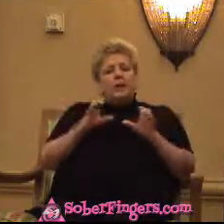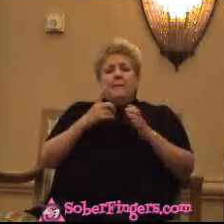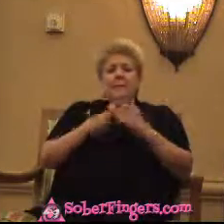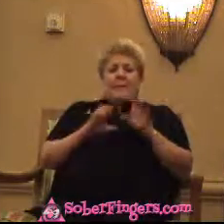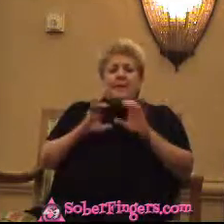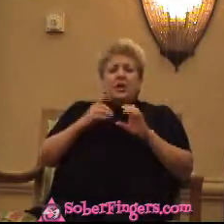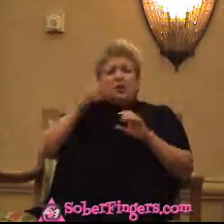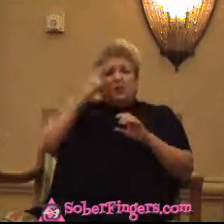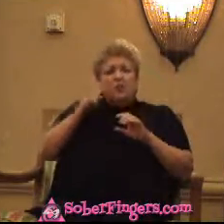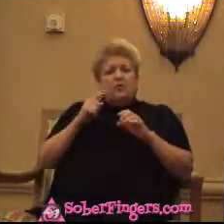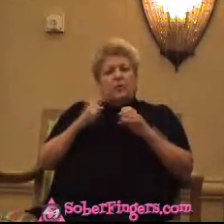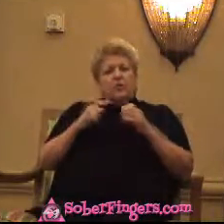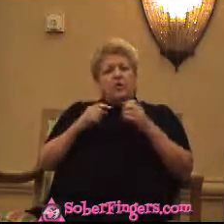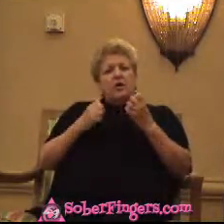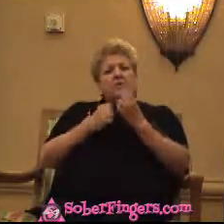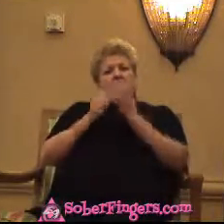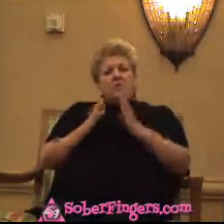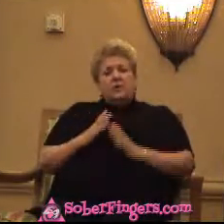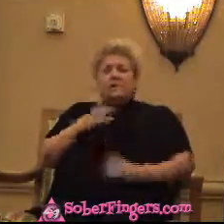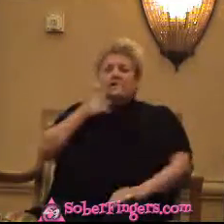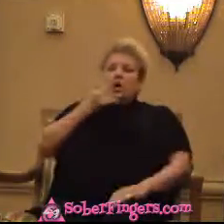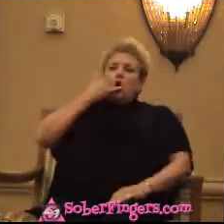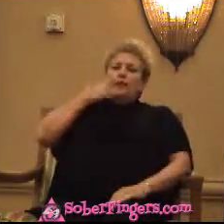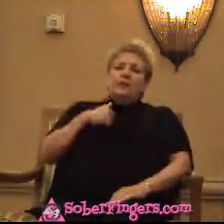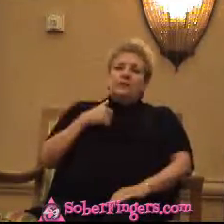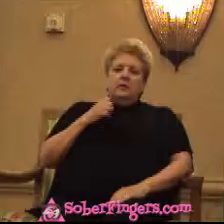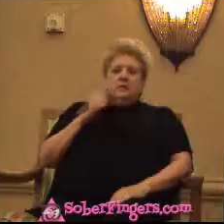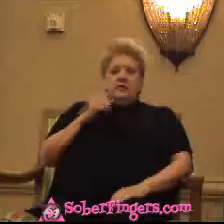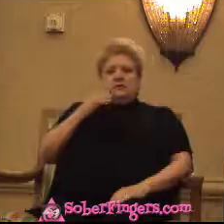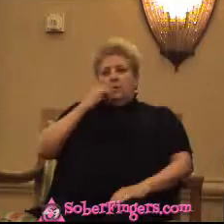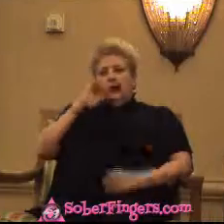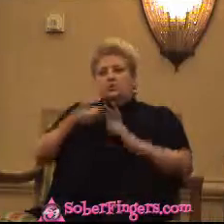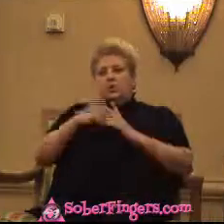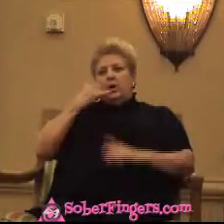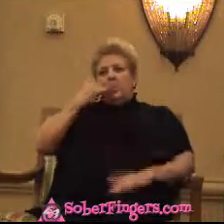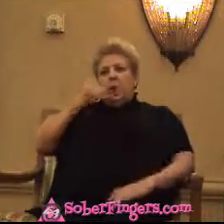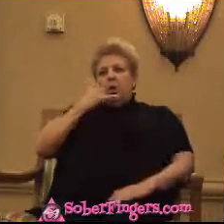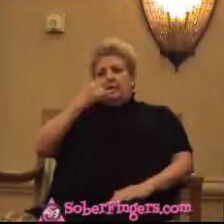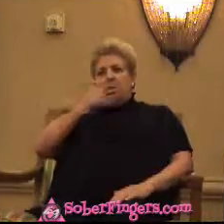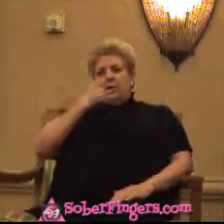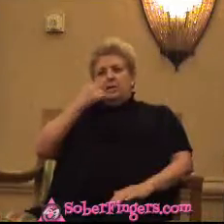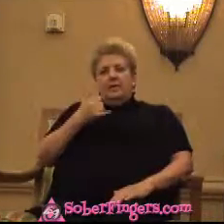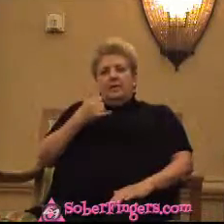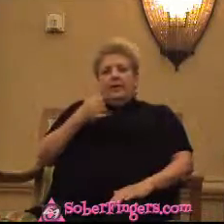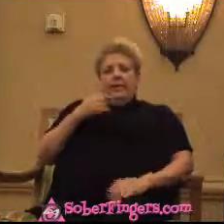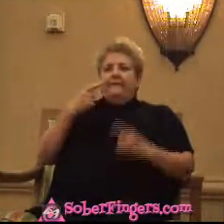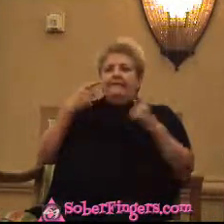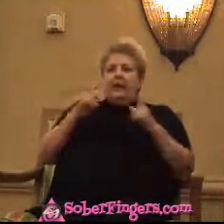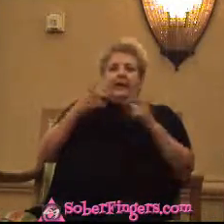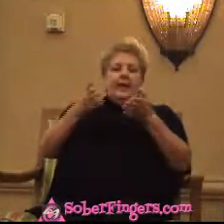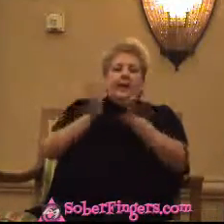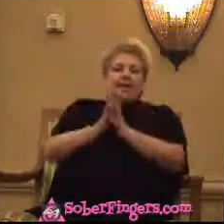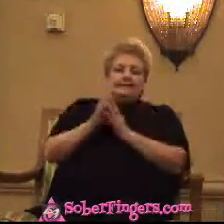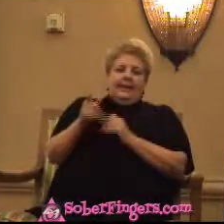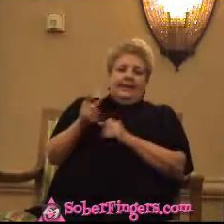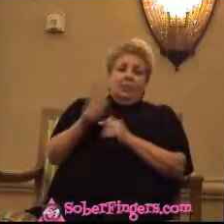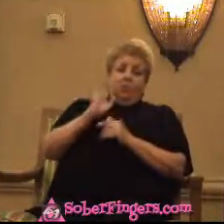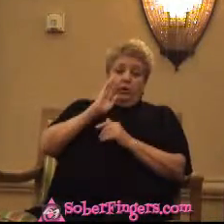"Well, call me every day." So I started calling her every day, and it just worked out. I finally just asked him to be my sponsor, and it's worked fine. He's not